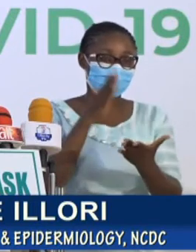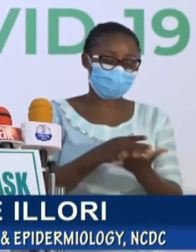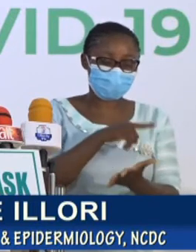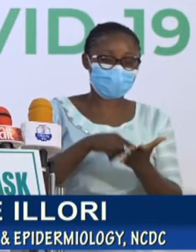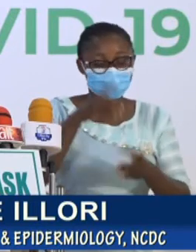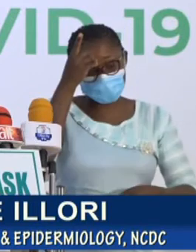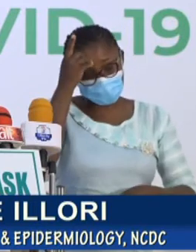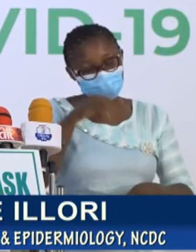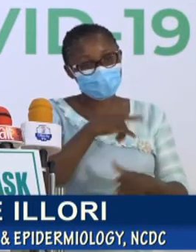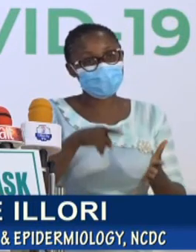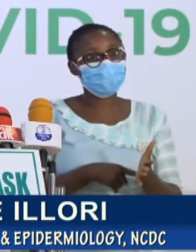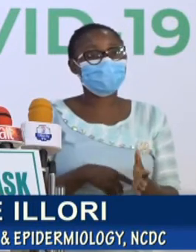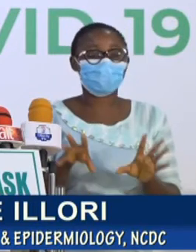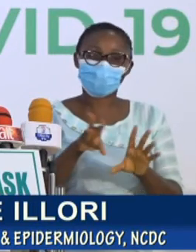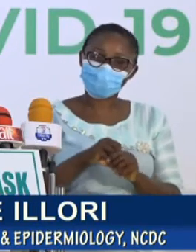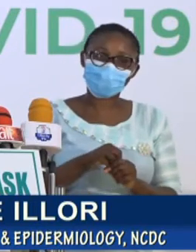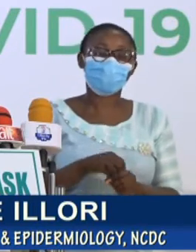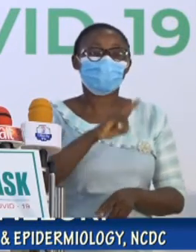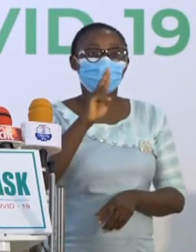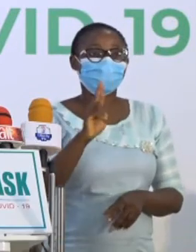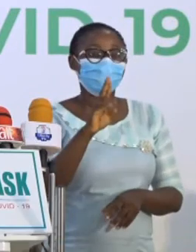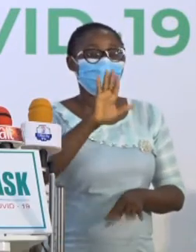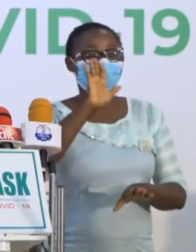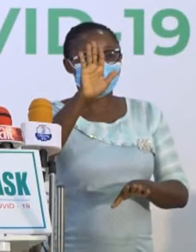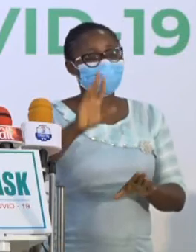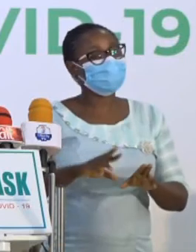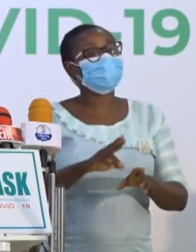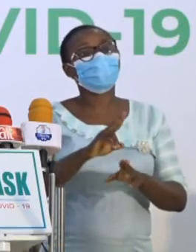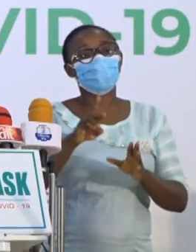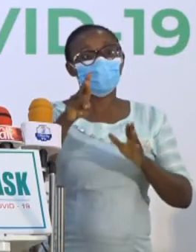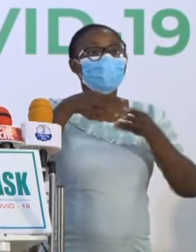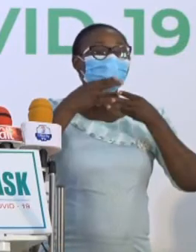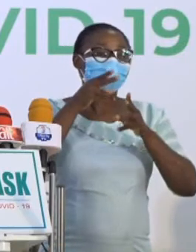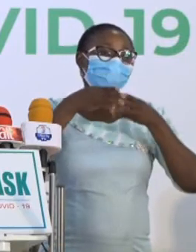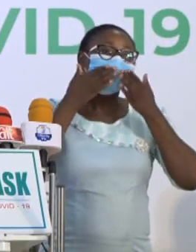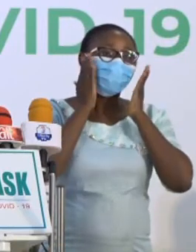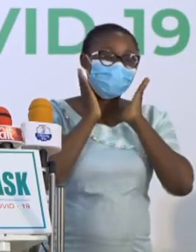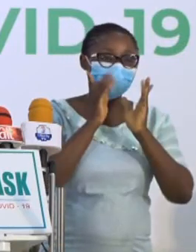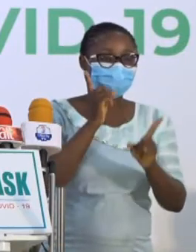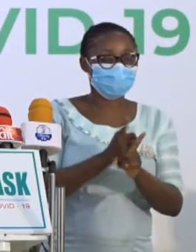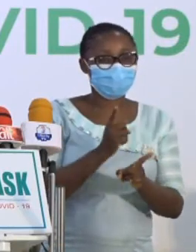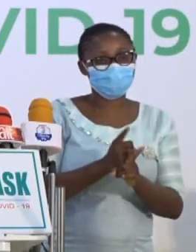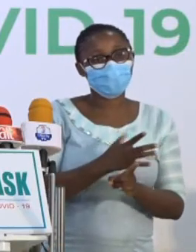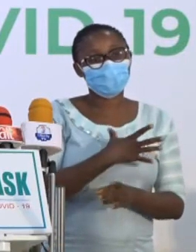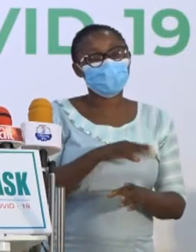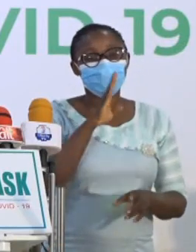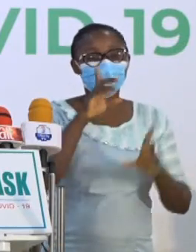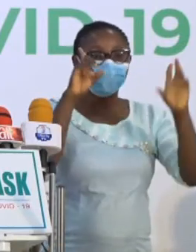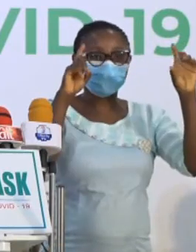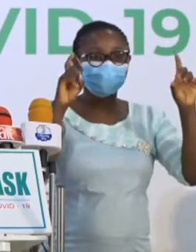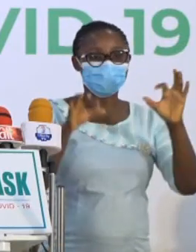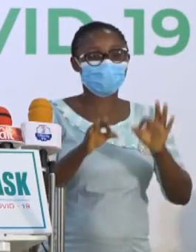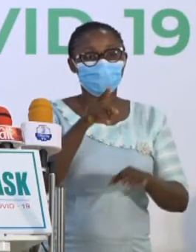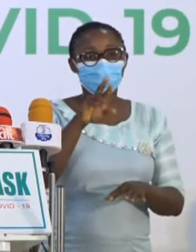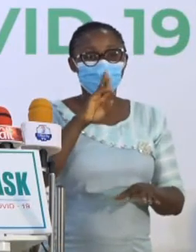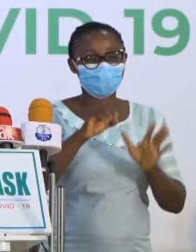includes adhering to preventive measures, such as the use of the face mask, and getting tested if you